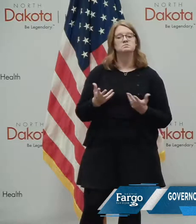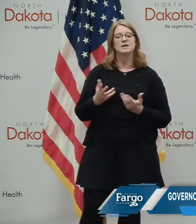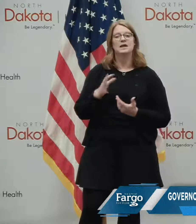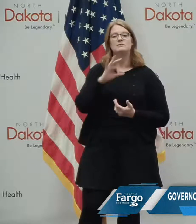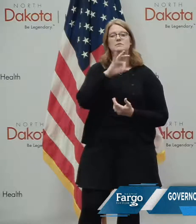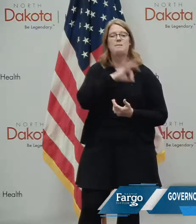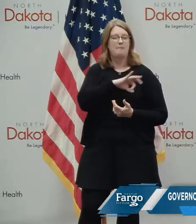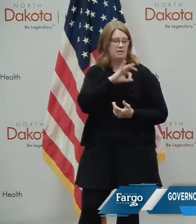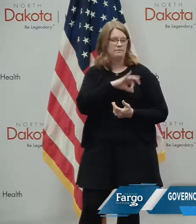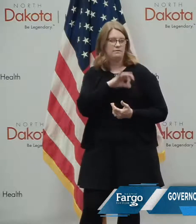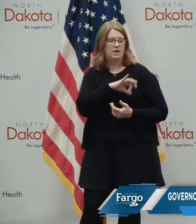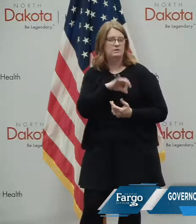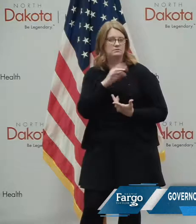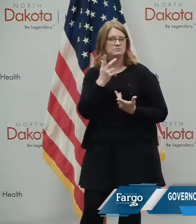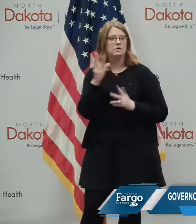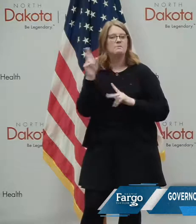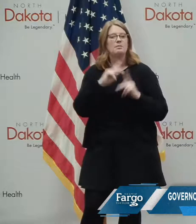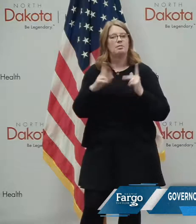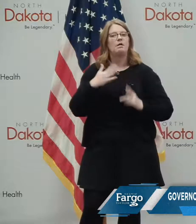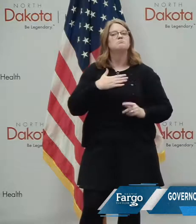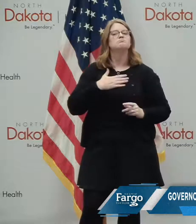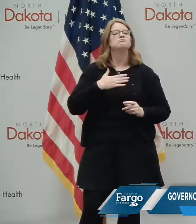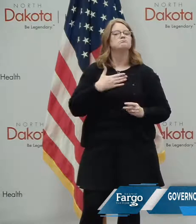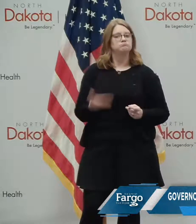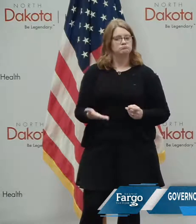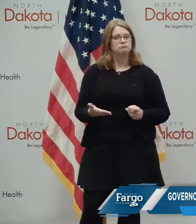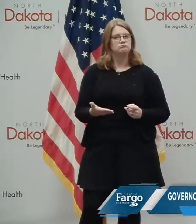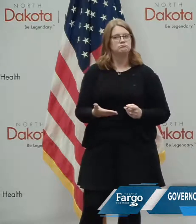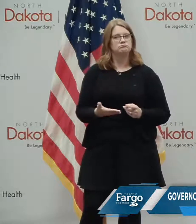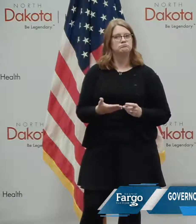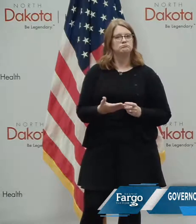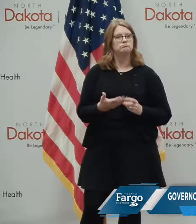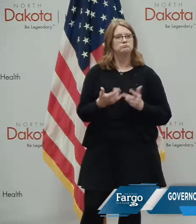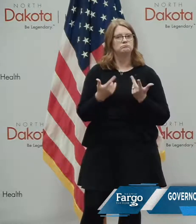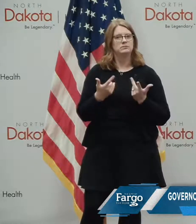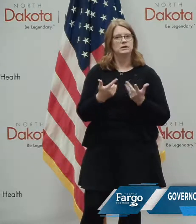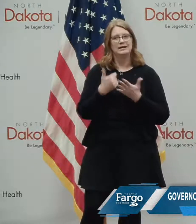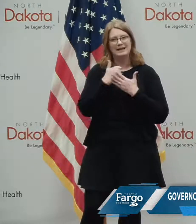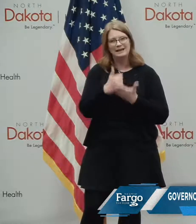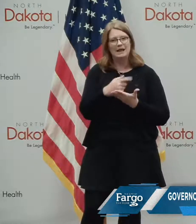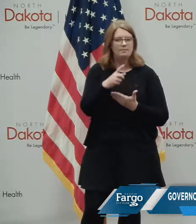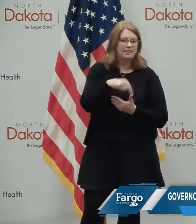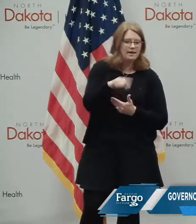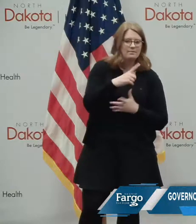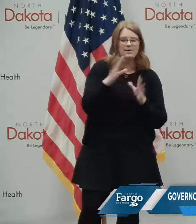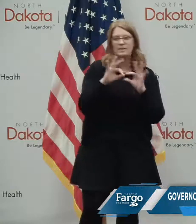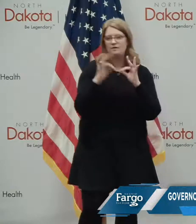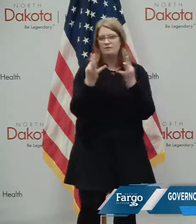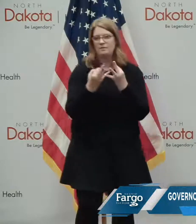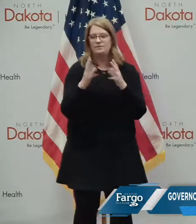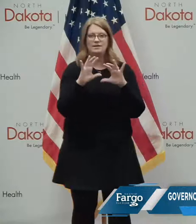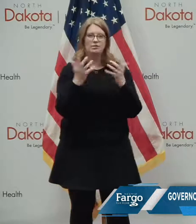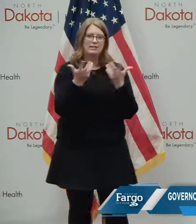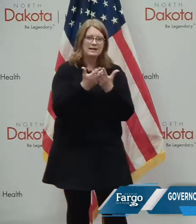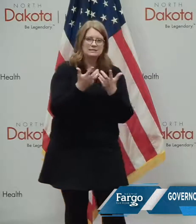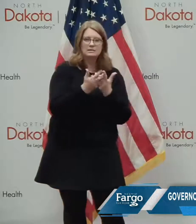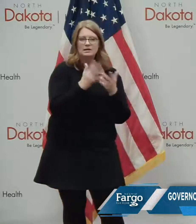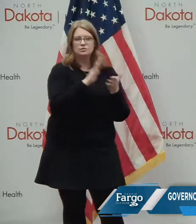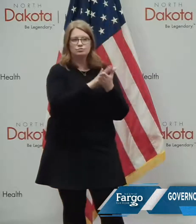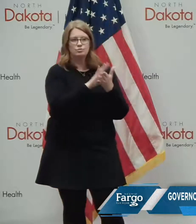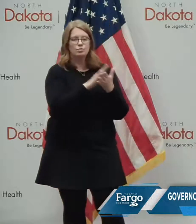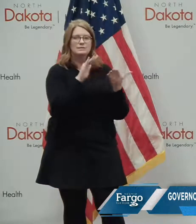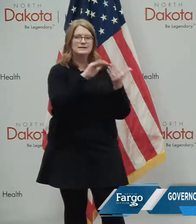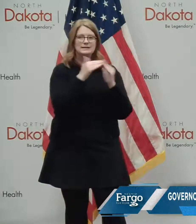line for people to voluntarily do the thing that's going to help them, their family, their classmates, and their schools and their cities and